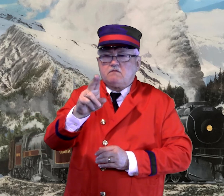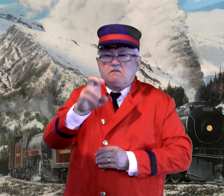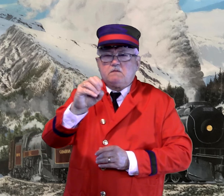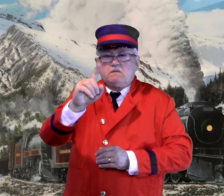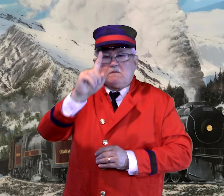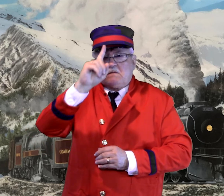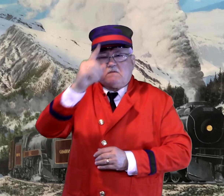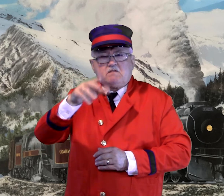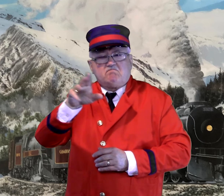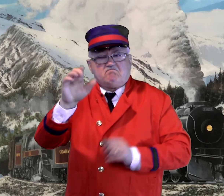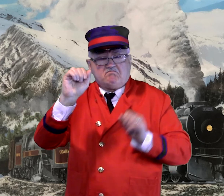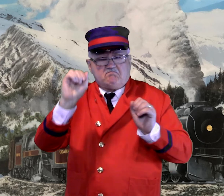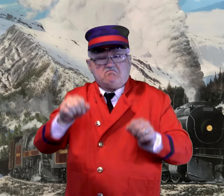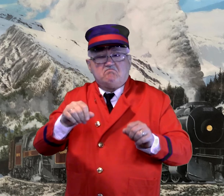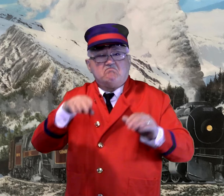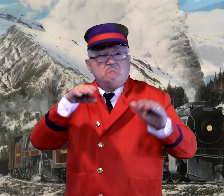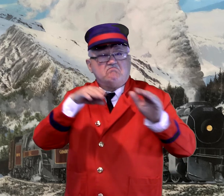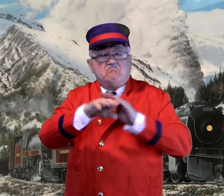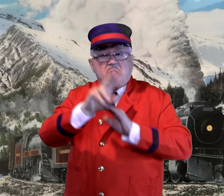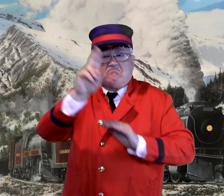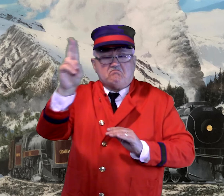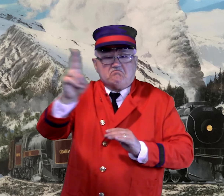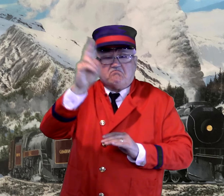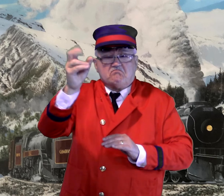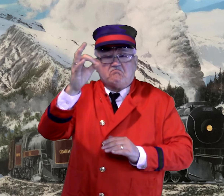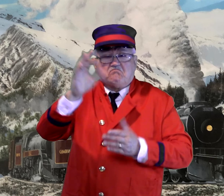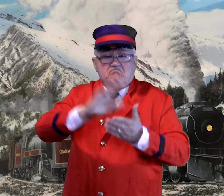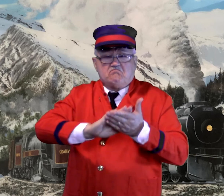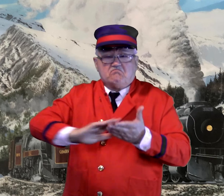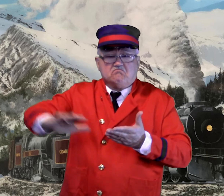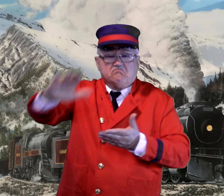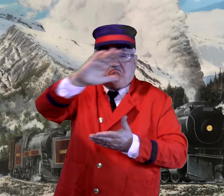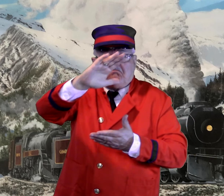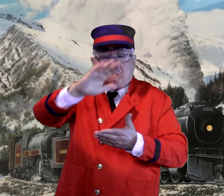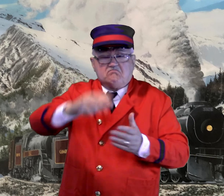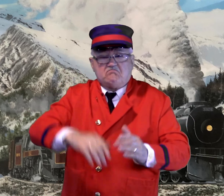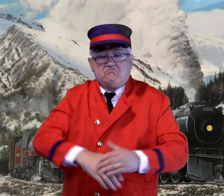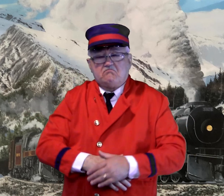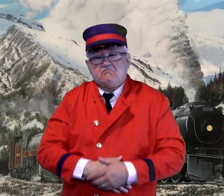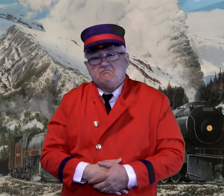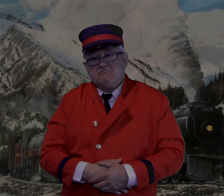students grew to be mature, responsible people ready for post-secondary education.